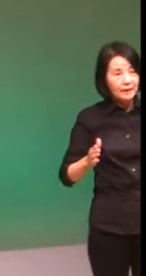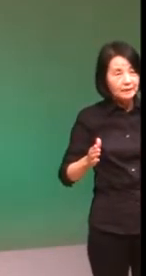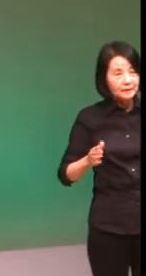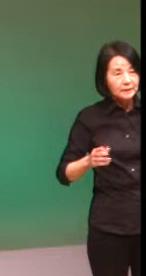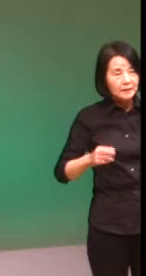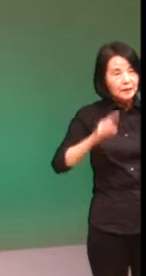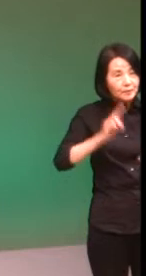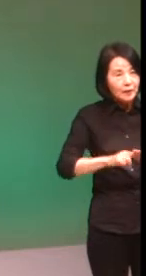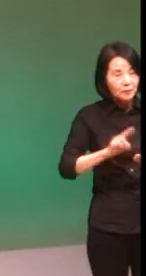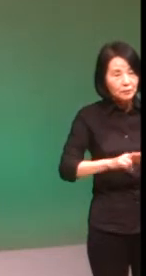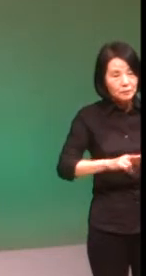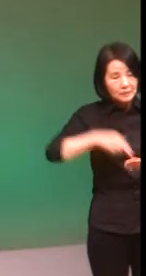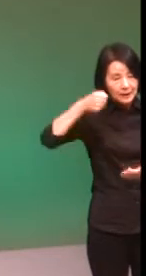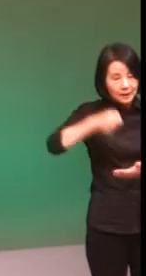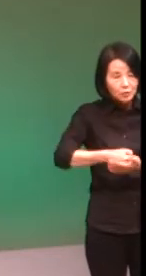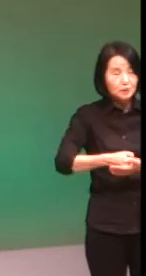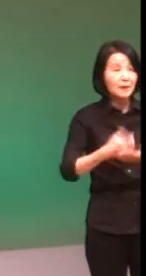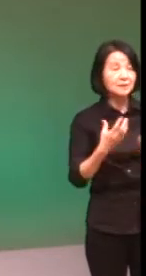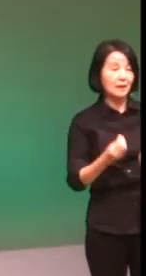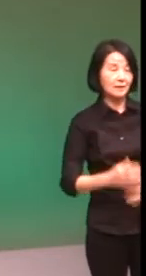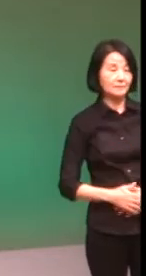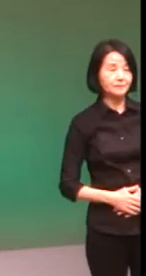weapons.